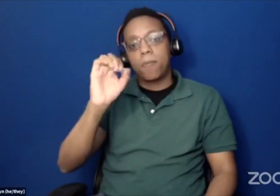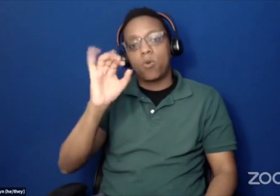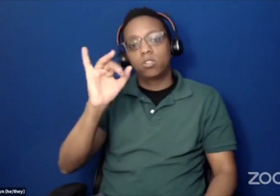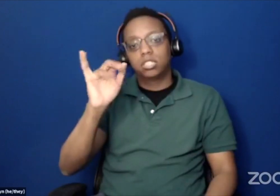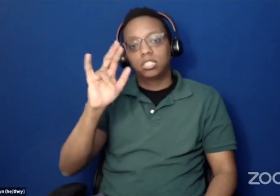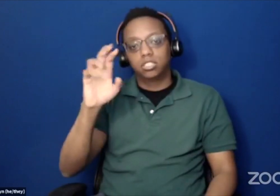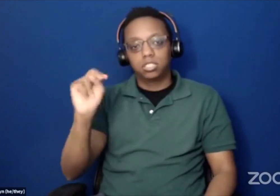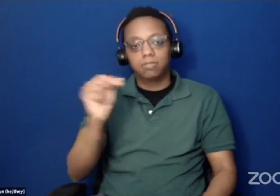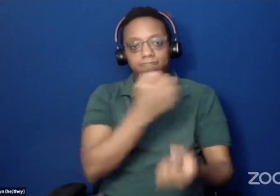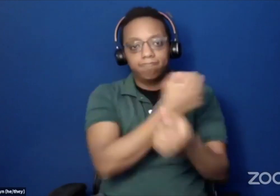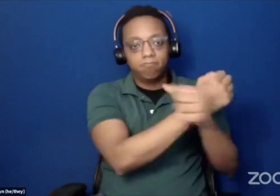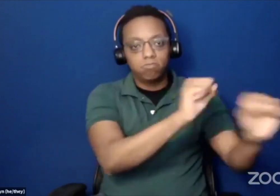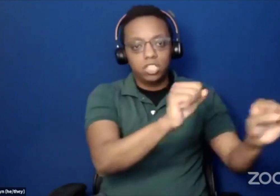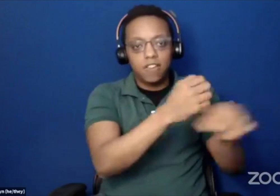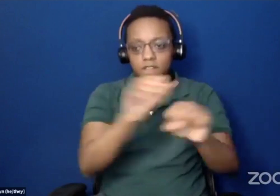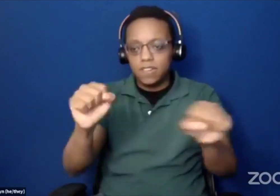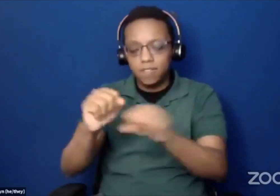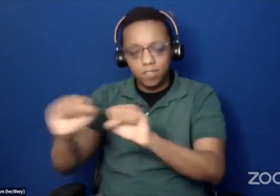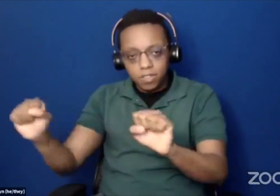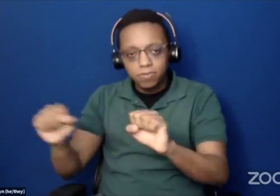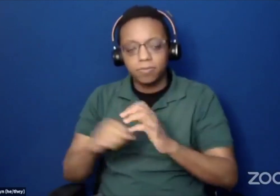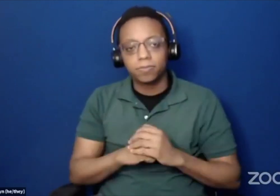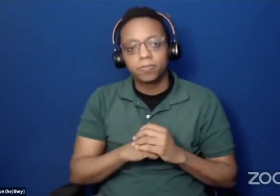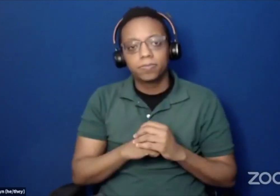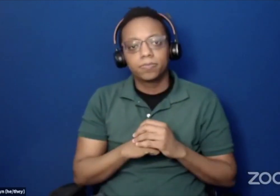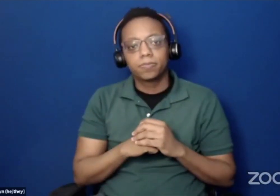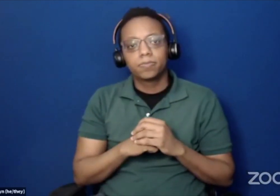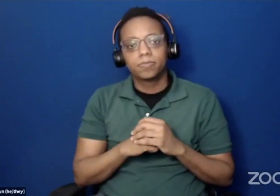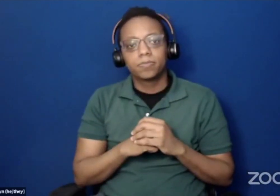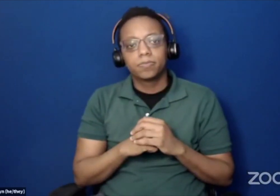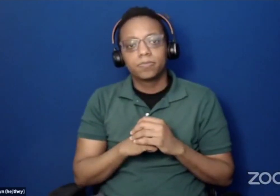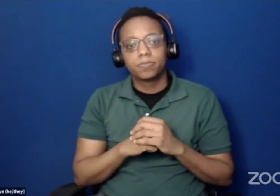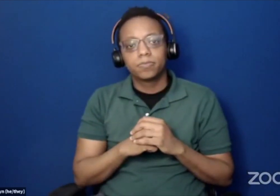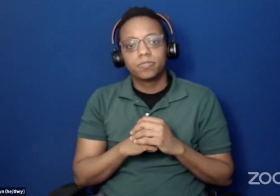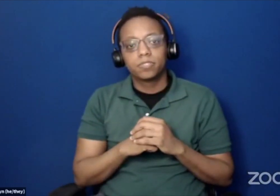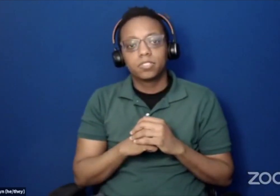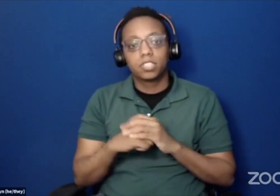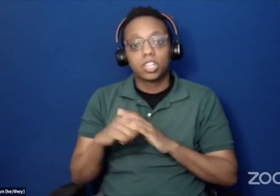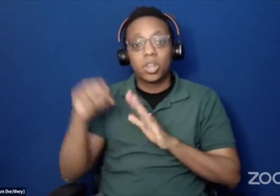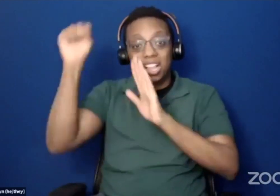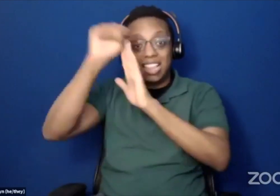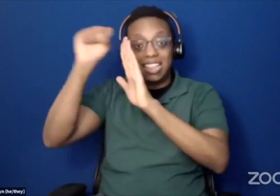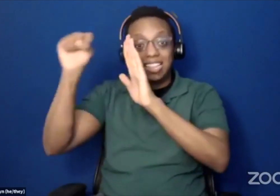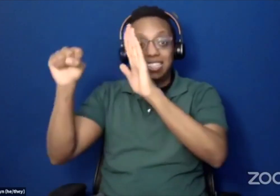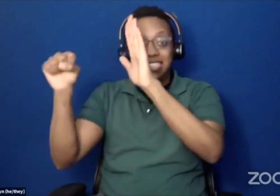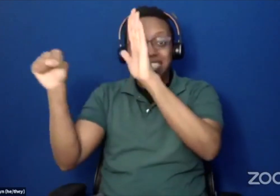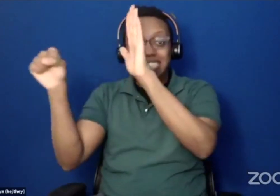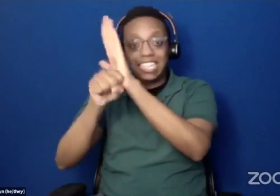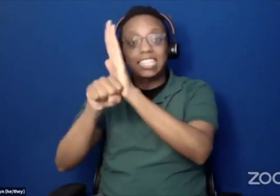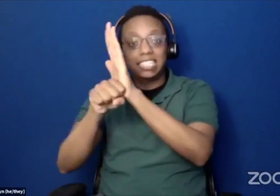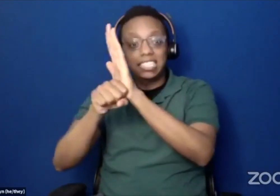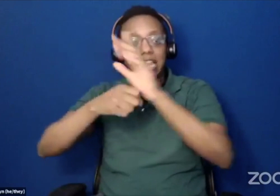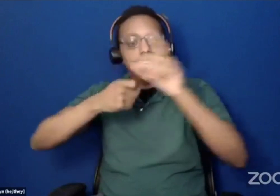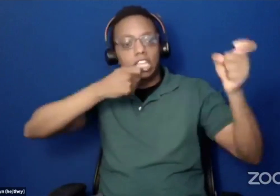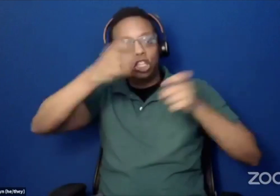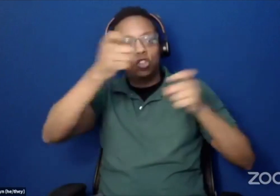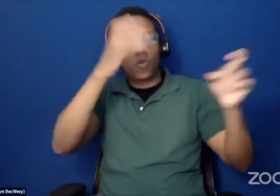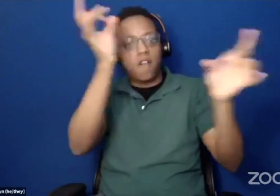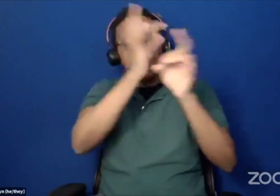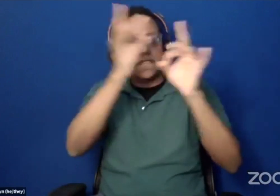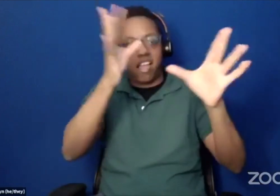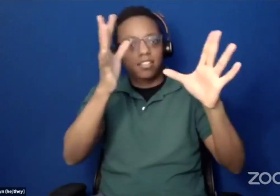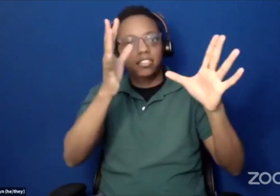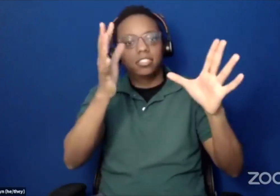ways, the first thing is to end the state-sanctioned violence that exists within our state,